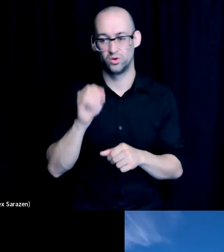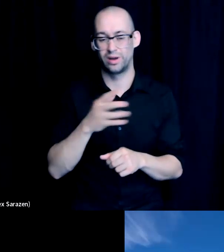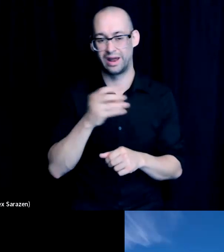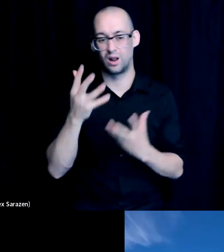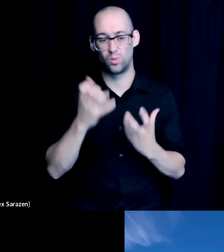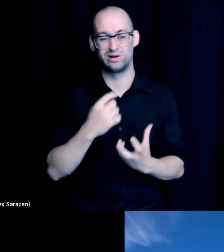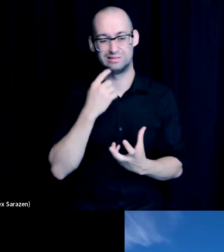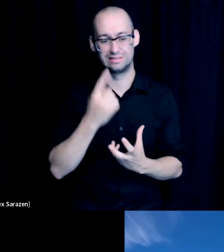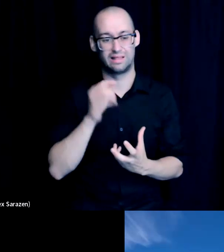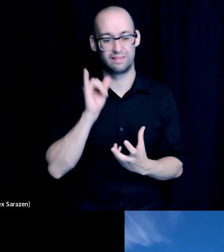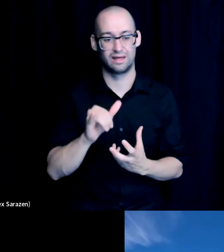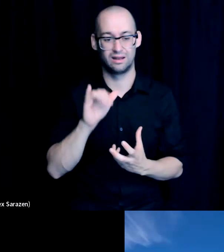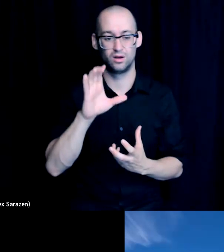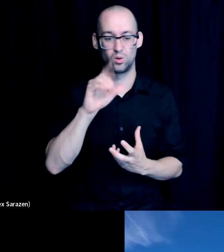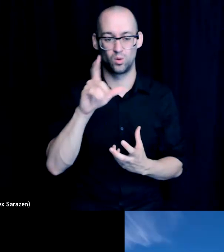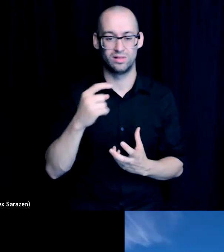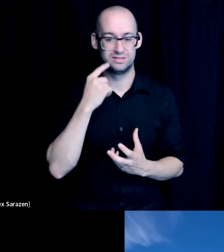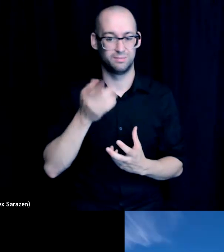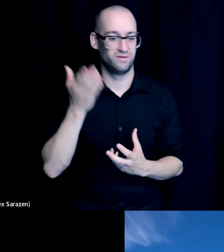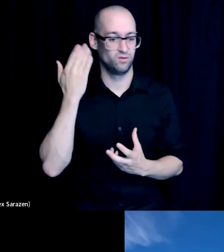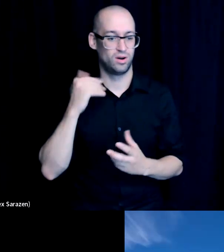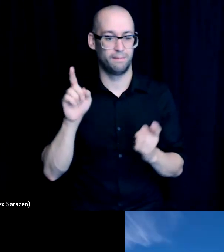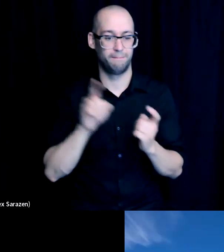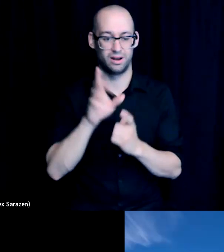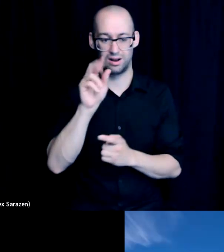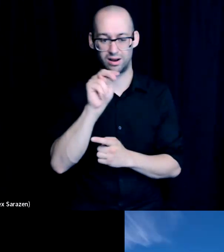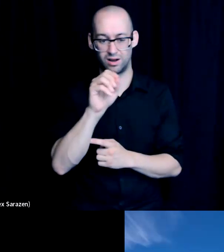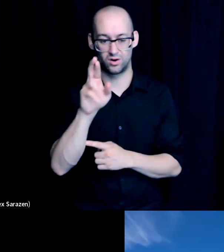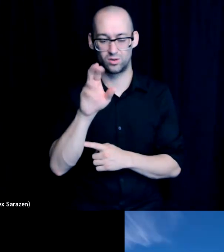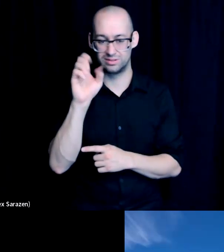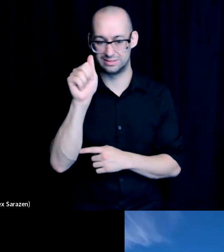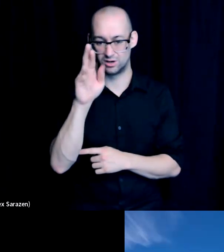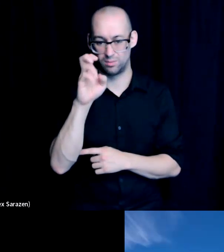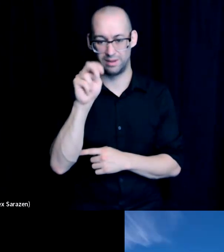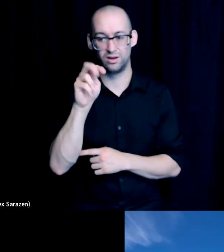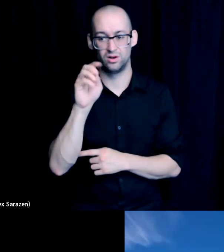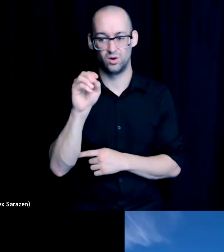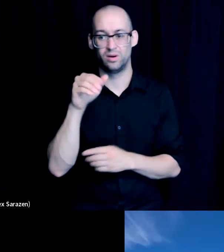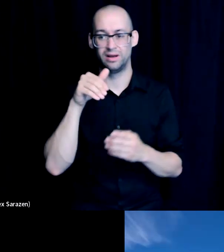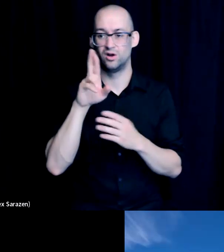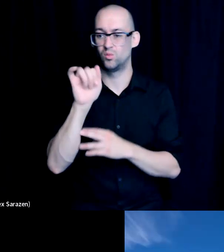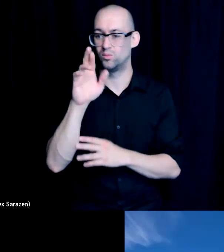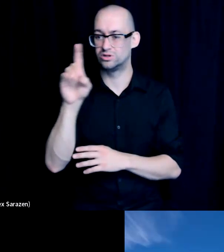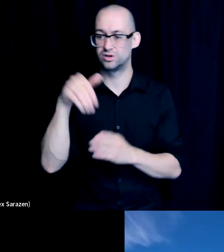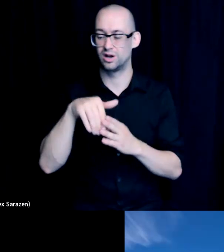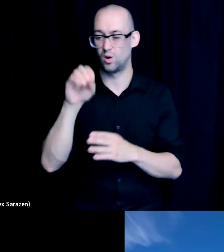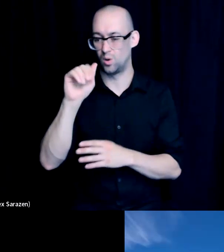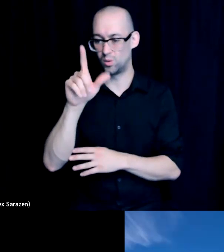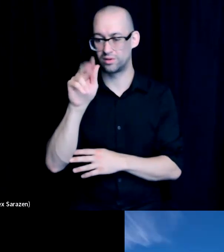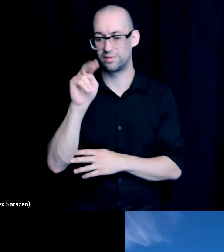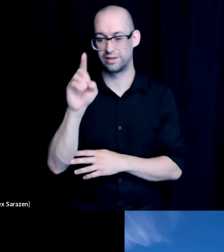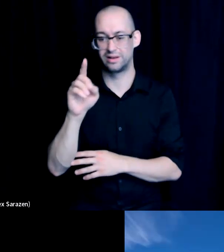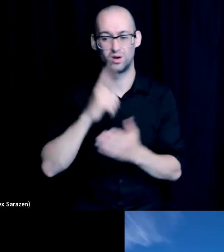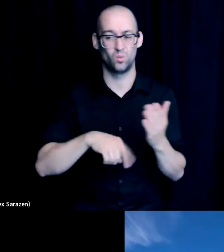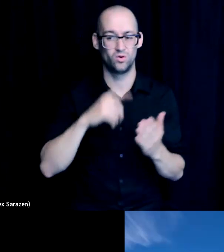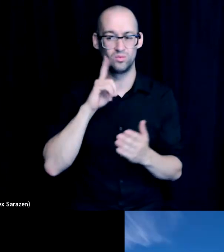that, you know, Cole mentioned earlier that we met Connor in Sacramento. We met Richard in Oakland. And so what you're really